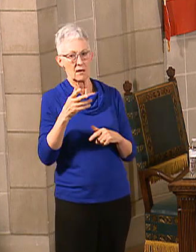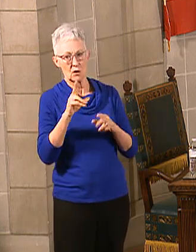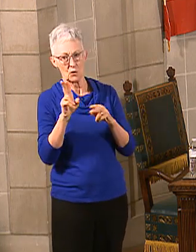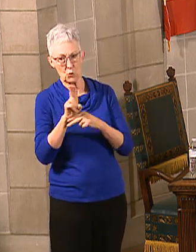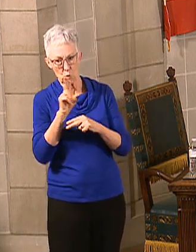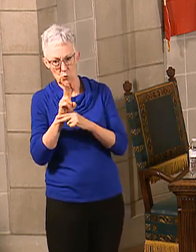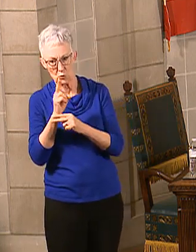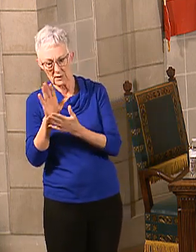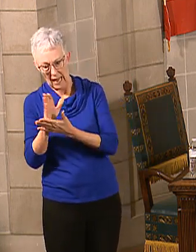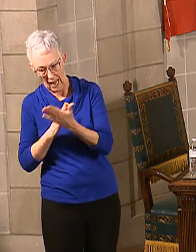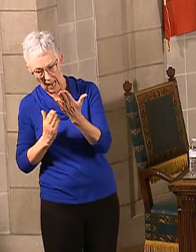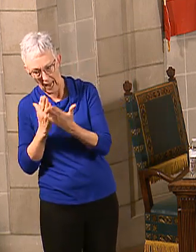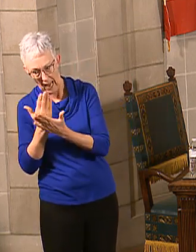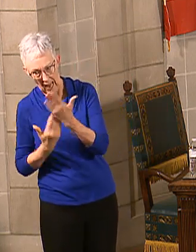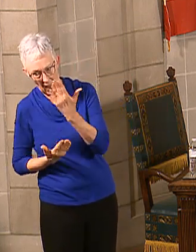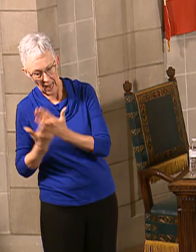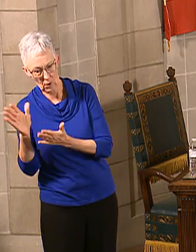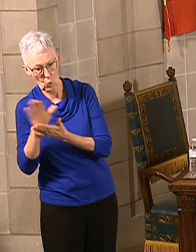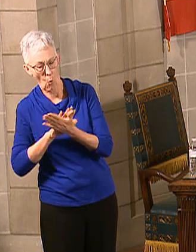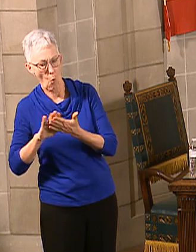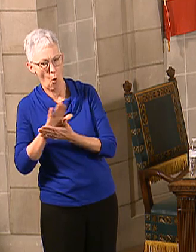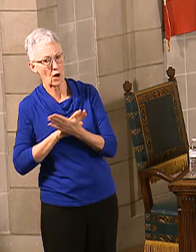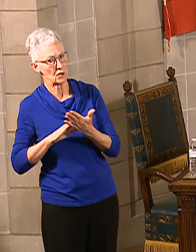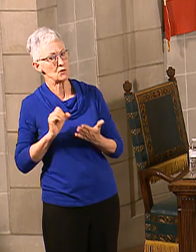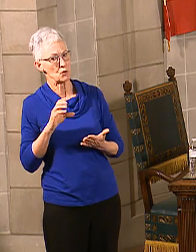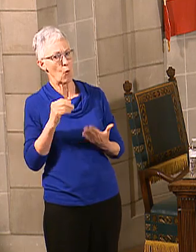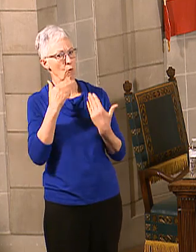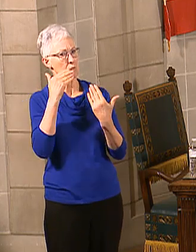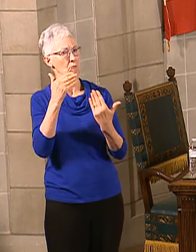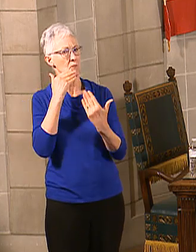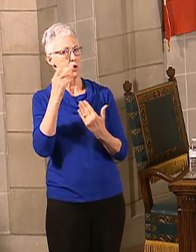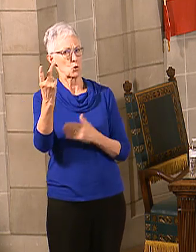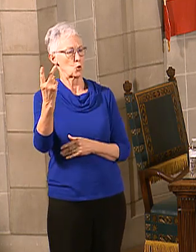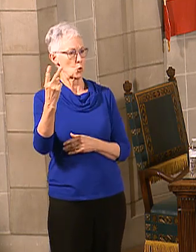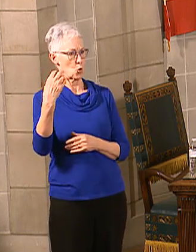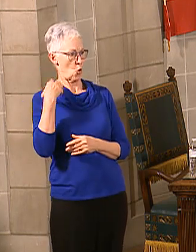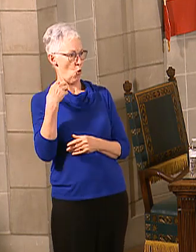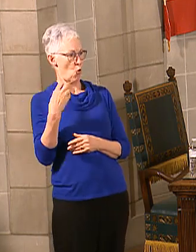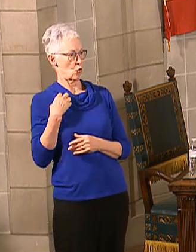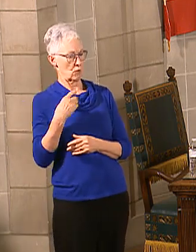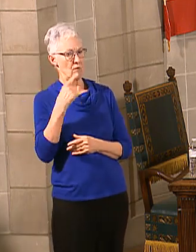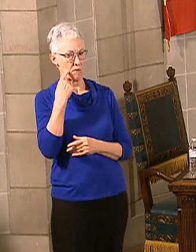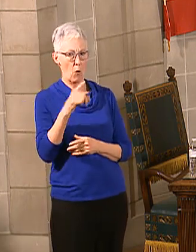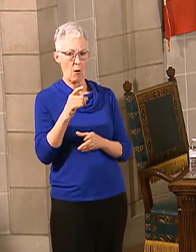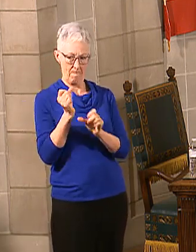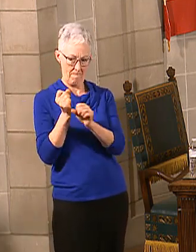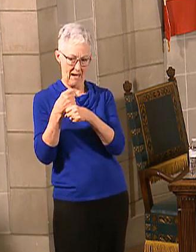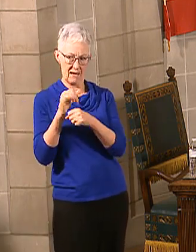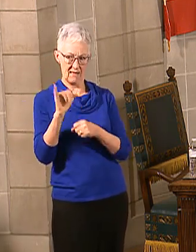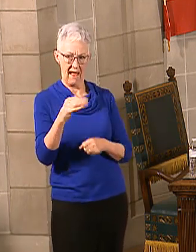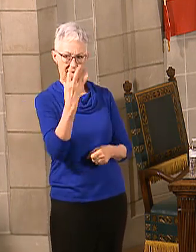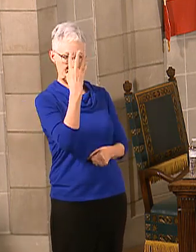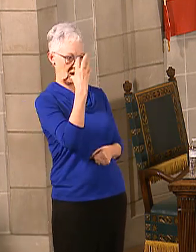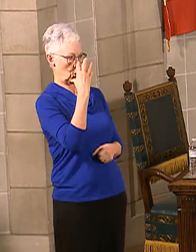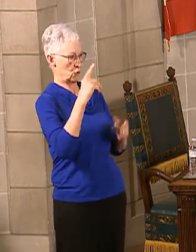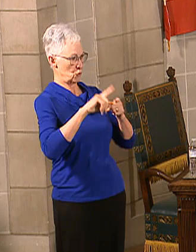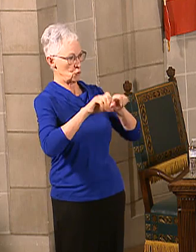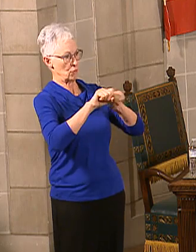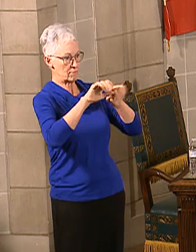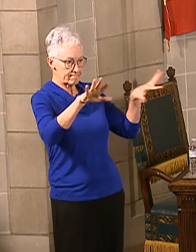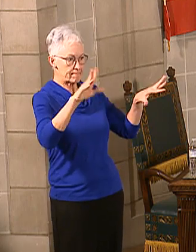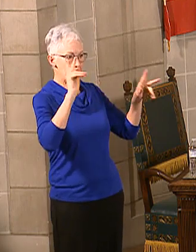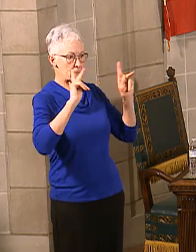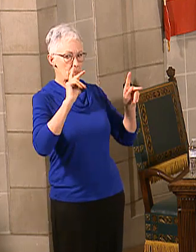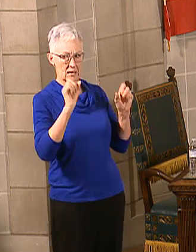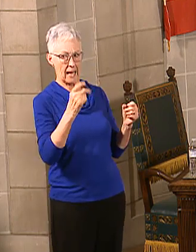this is serious. We need to take it seriously. Please practice all those physical distancing, social distancing